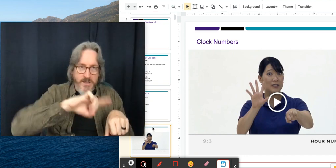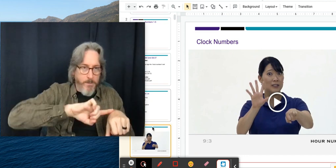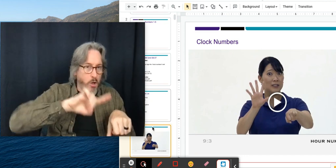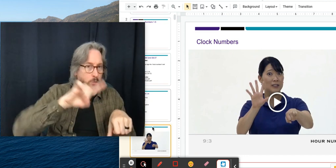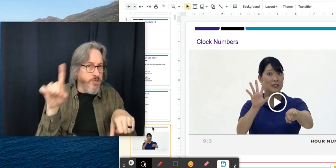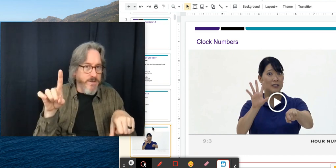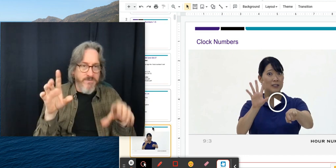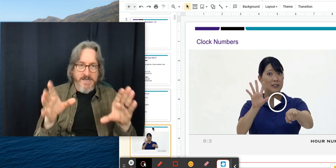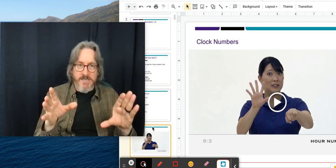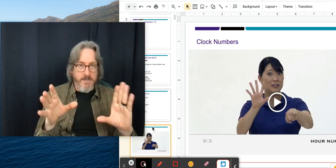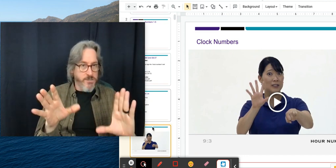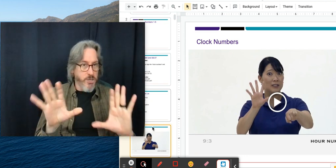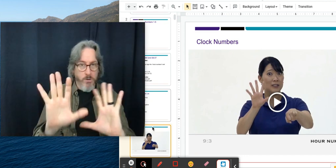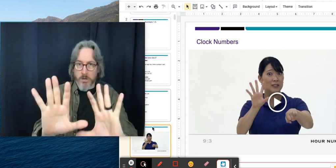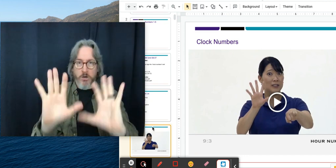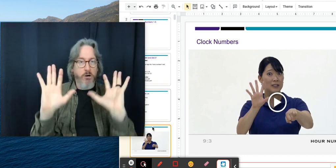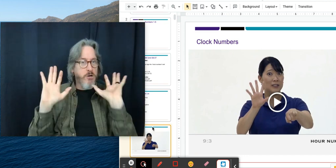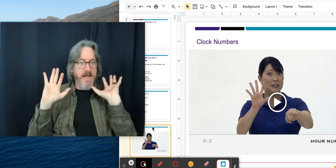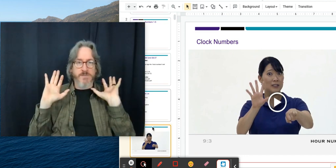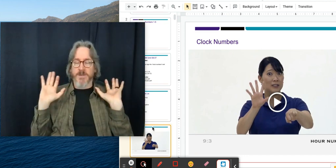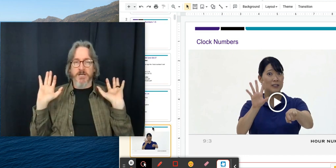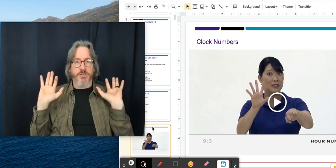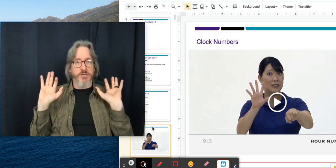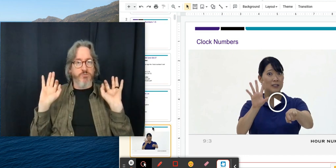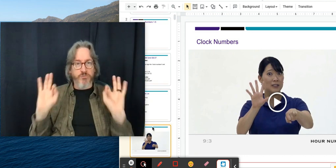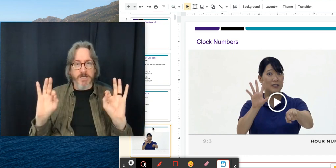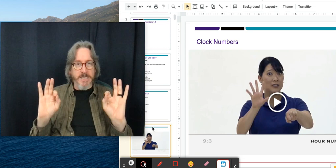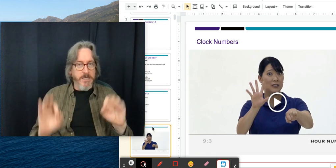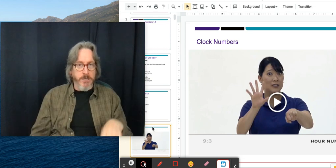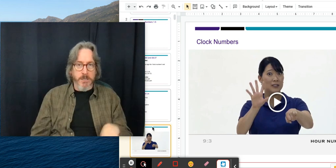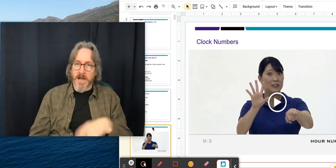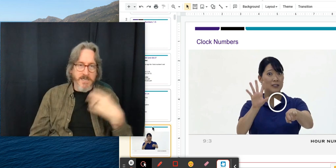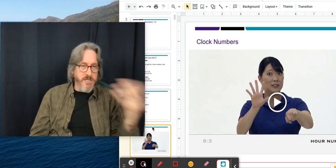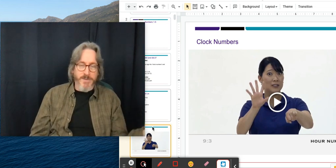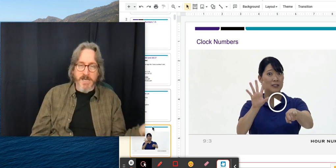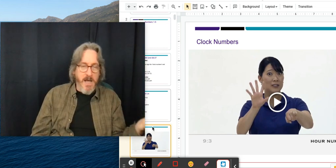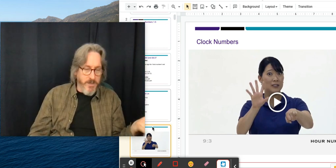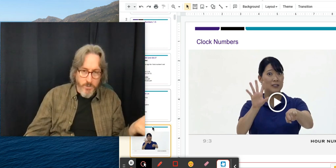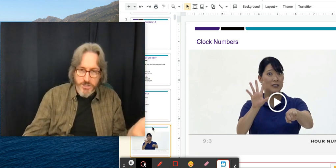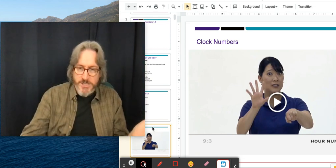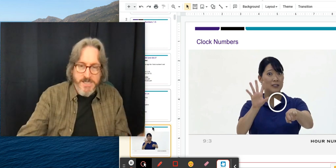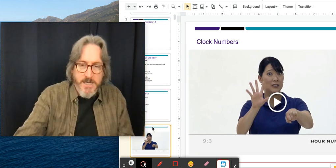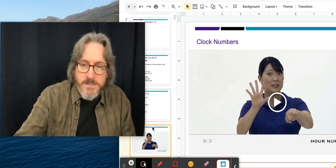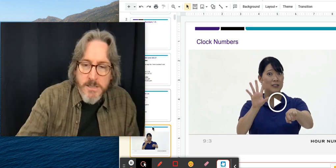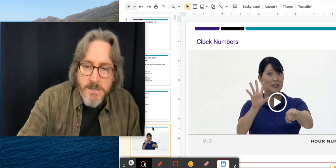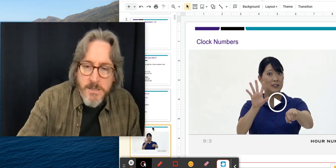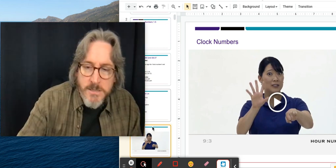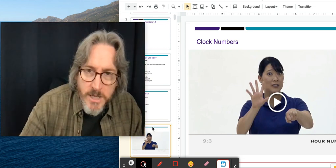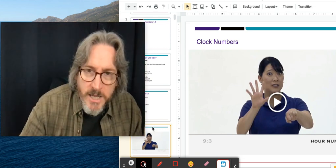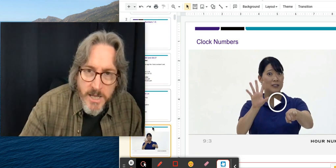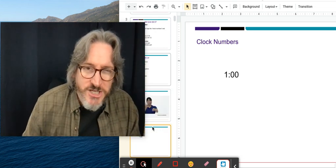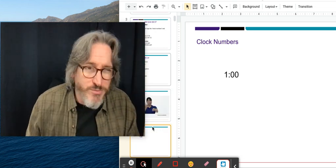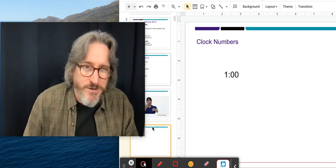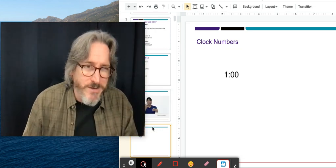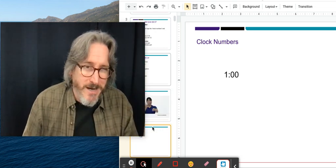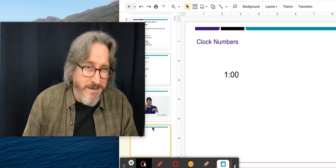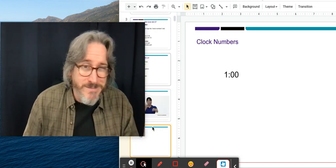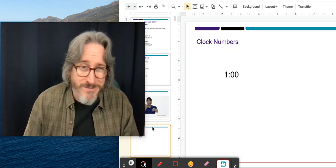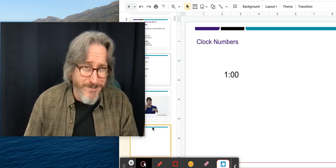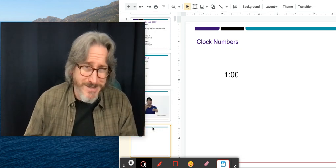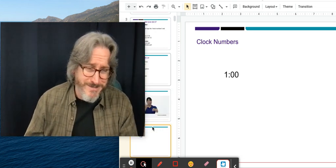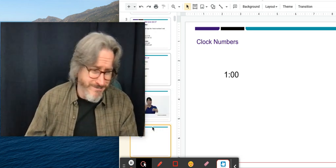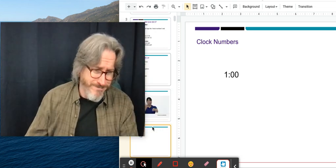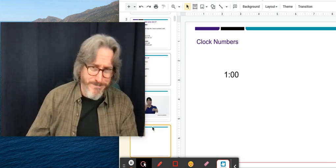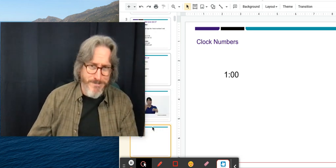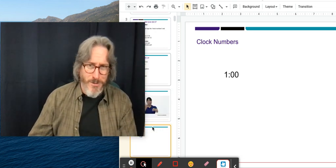which way the palm should be facing. So her explanation is really clear. I'd just be copying what she signs. So, and she's prettier than I am.